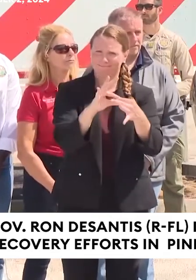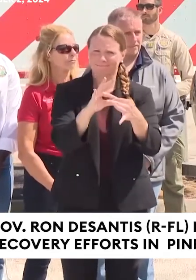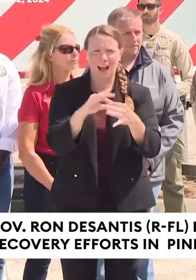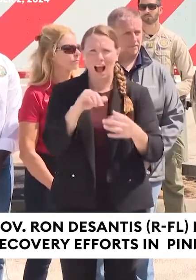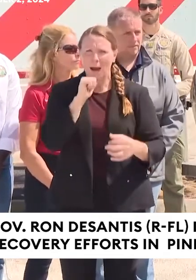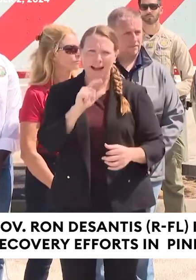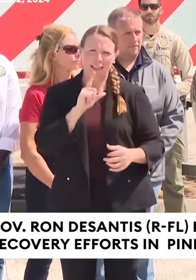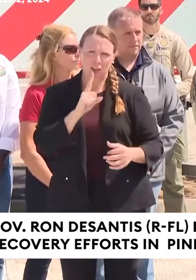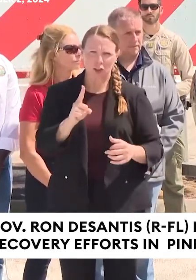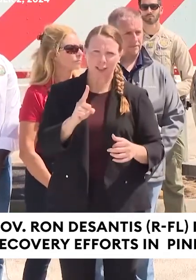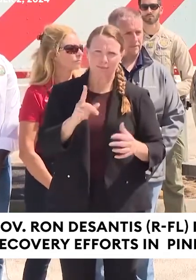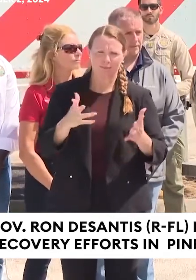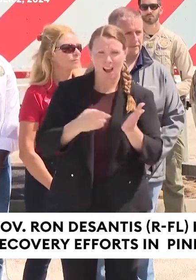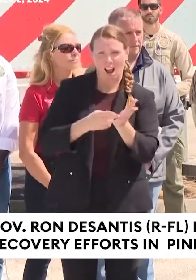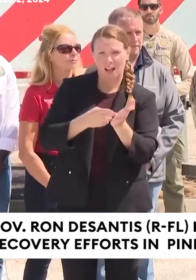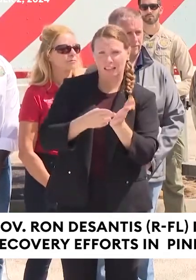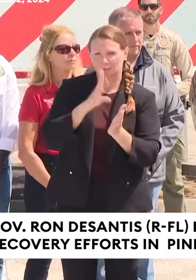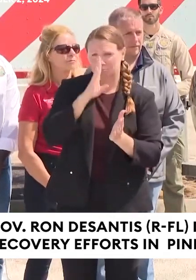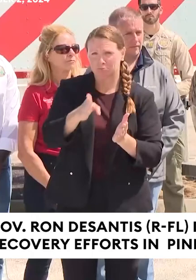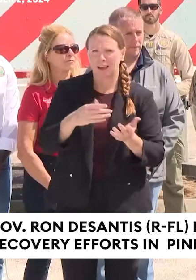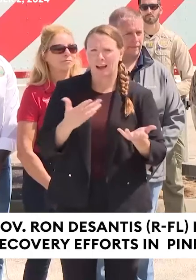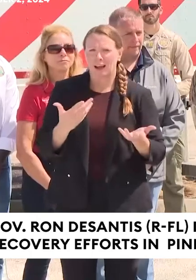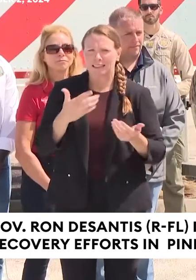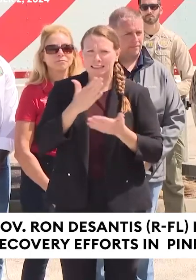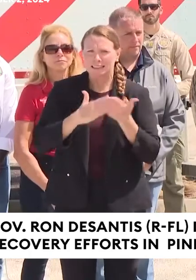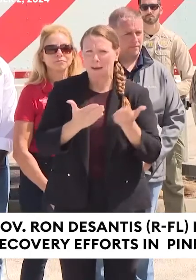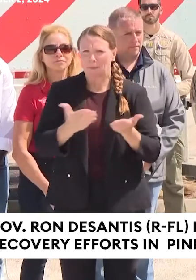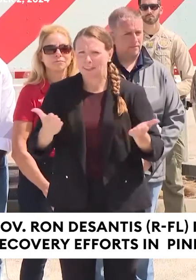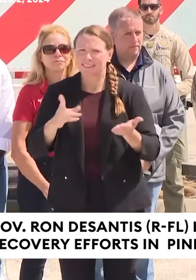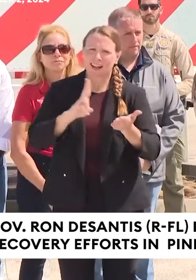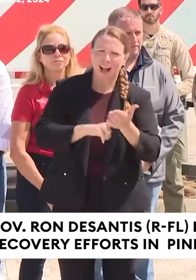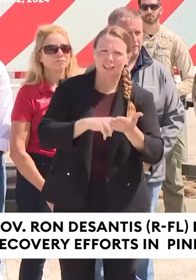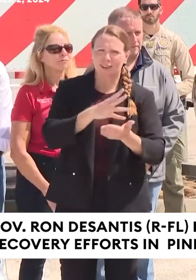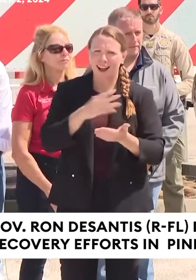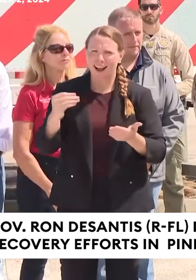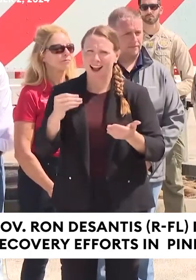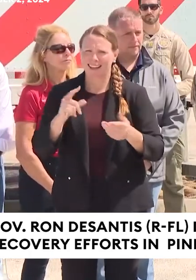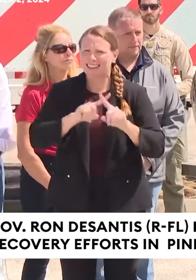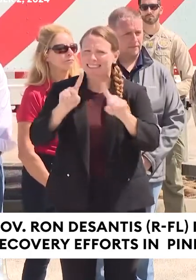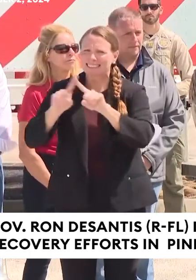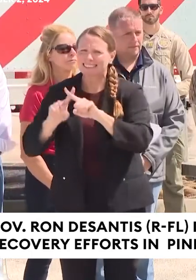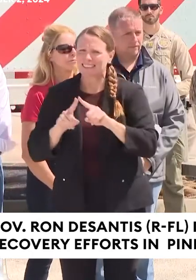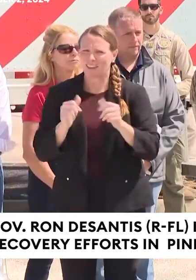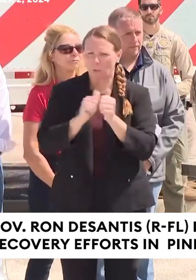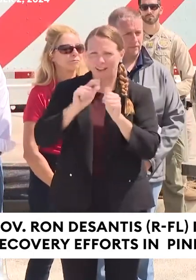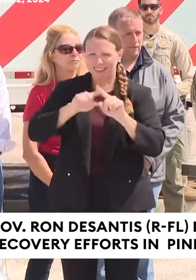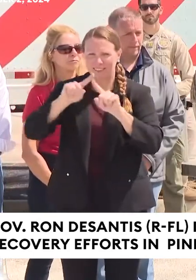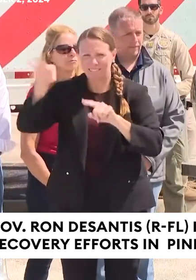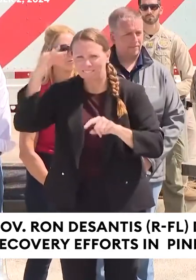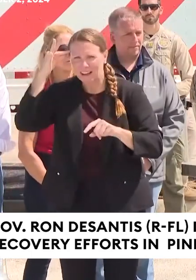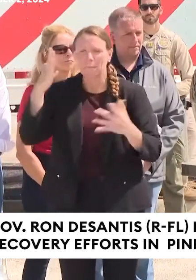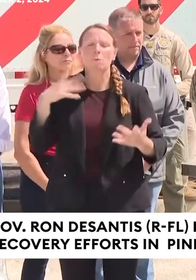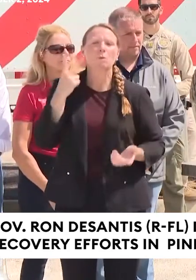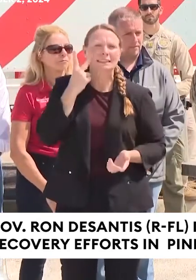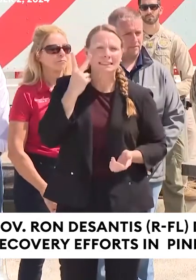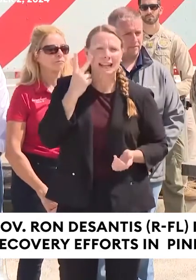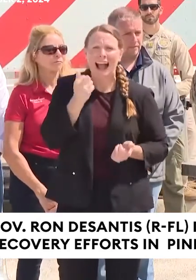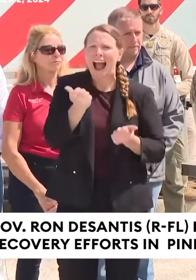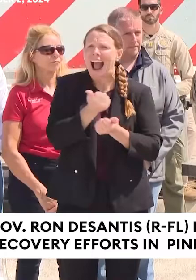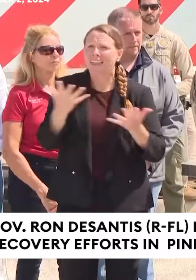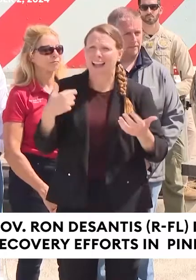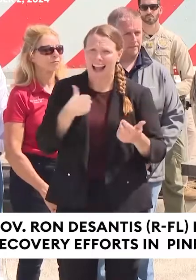quite frankly. I mean, because some of these things are contracts and you've got different stuff with feds. So we'll see. But anything I can